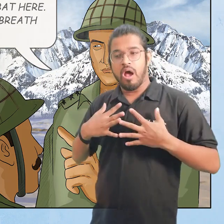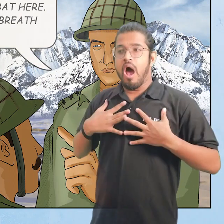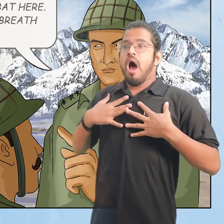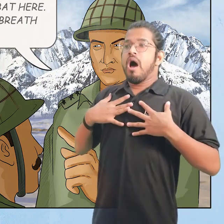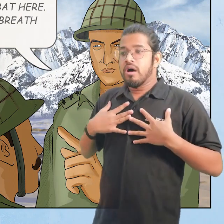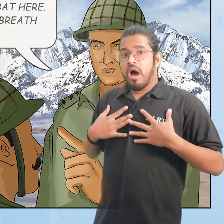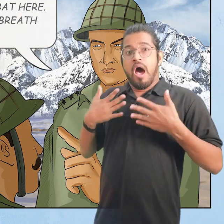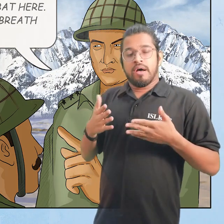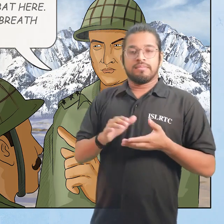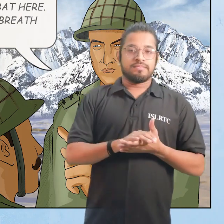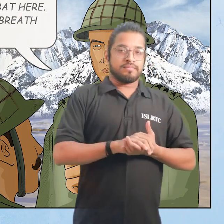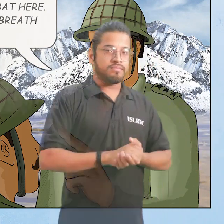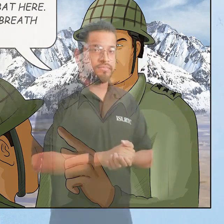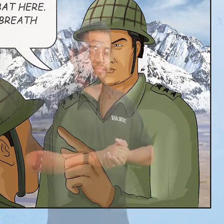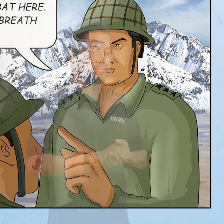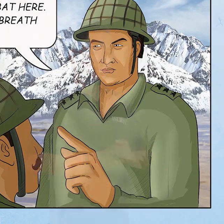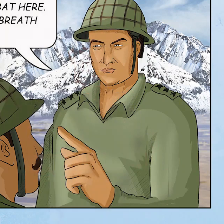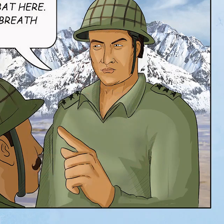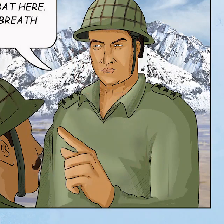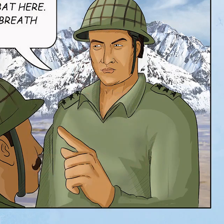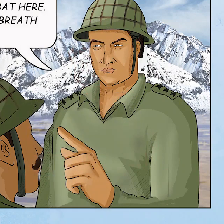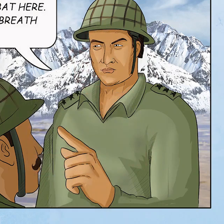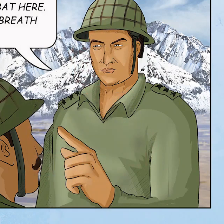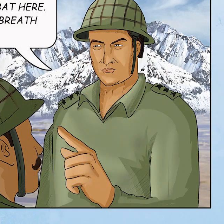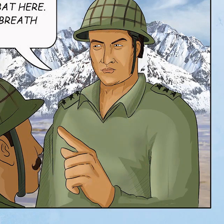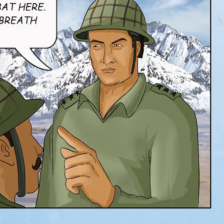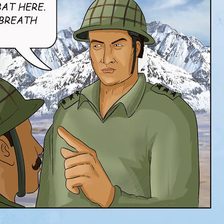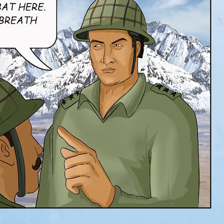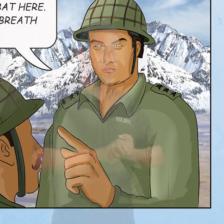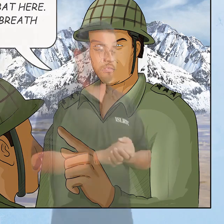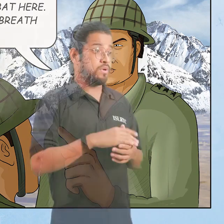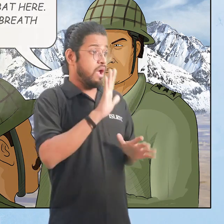cold that even your breath freezes and turns to ice.